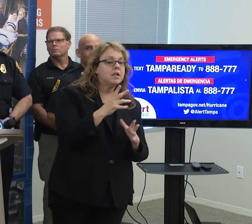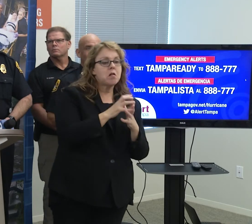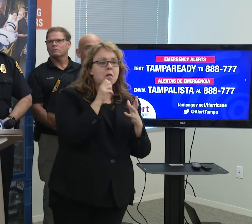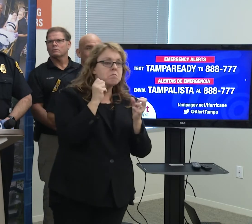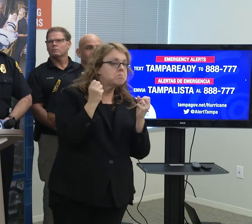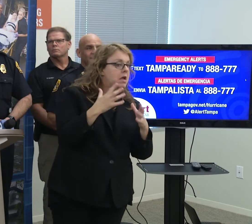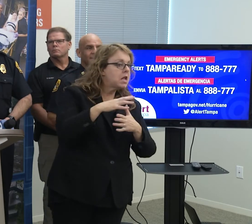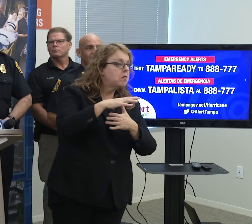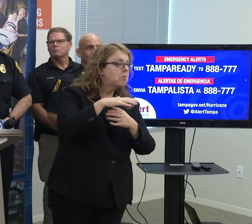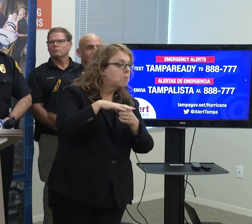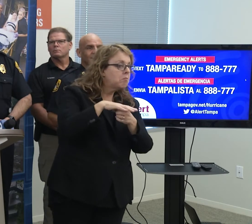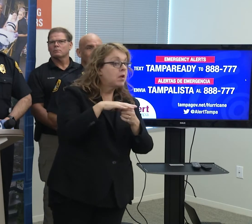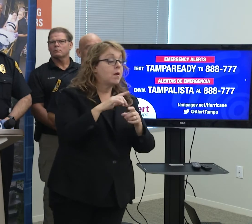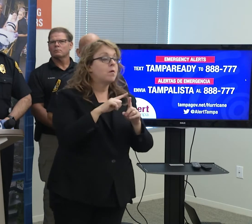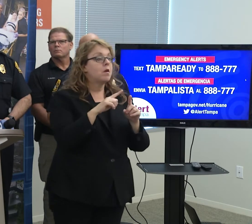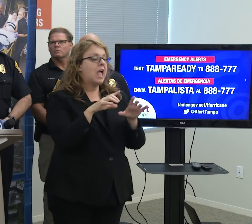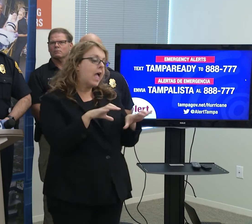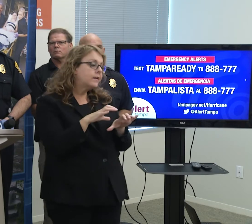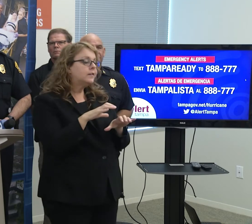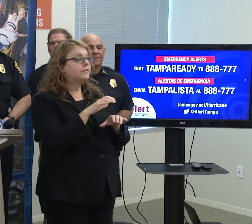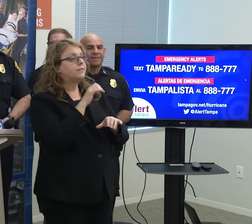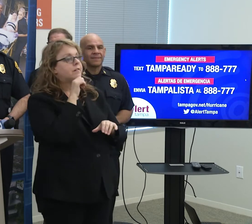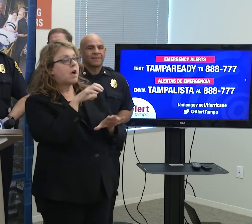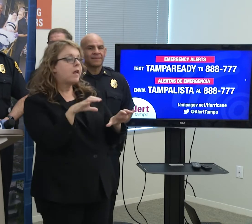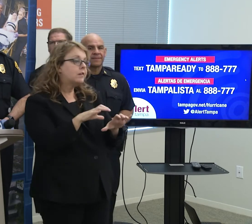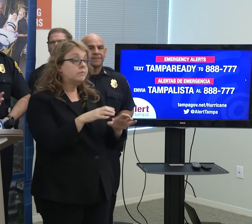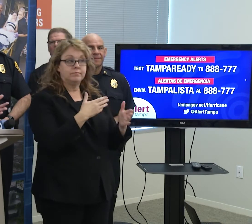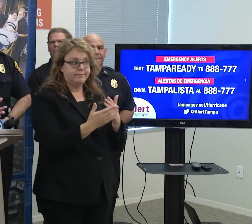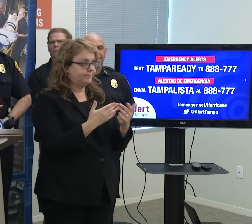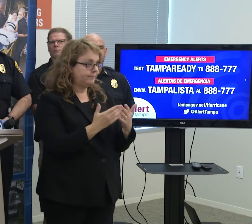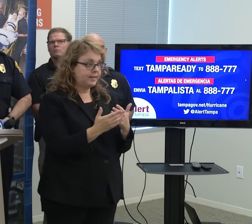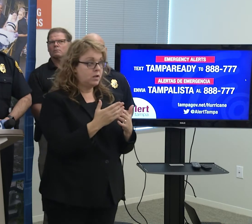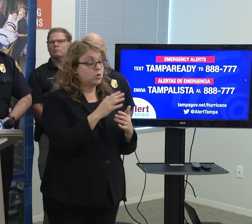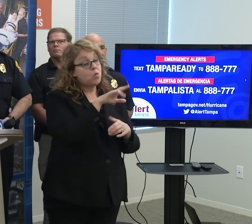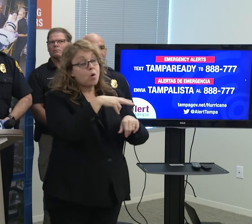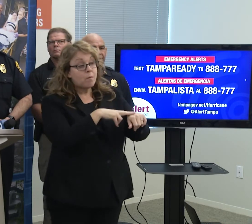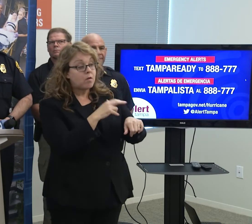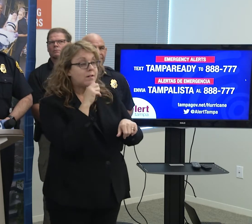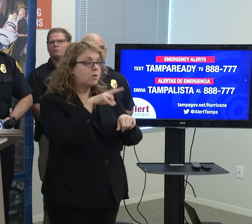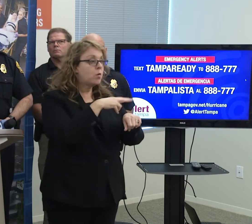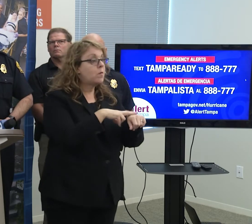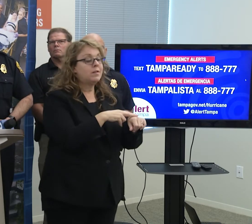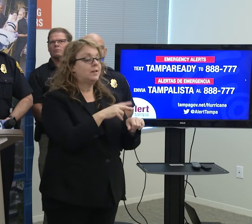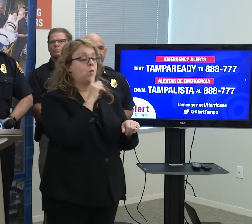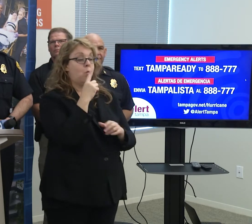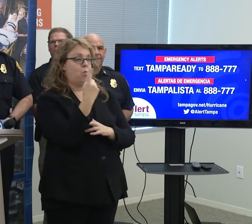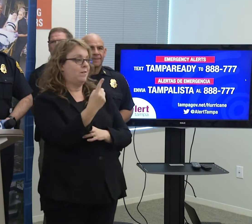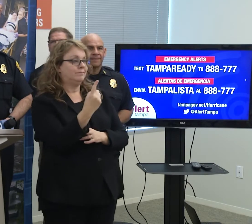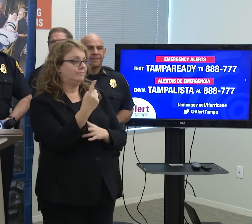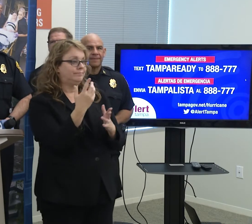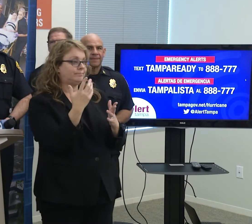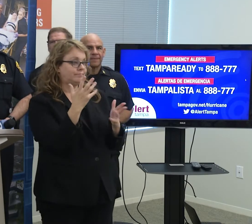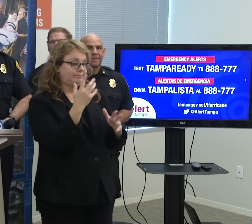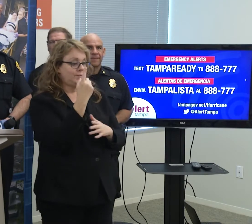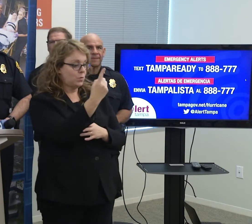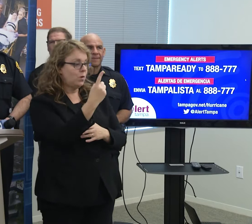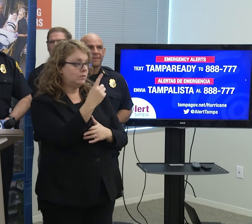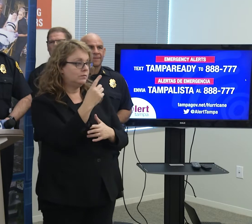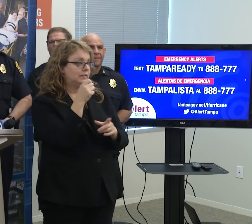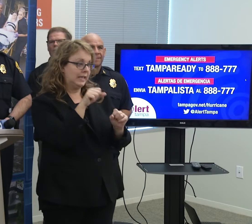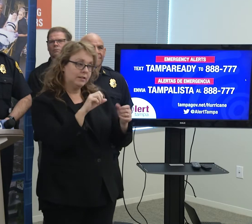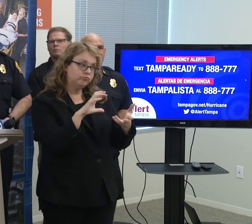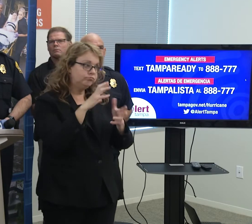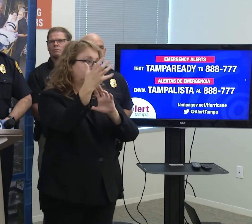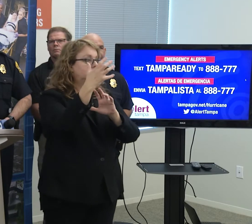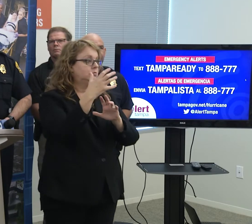about it's going to be an active year or a below normal year or a near normal year. It only takes that one storm to deliver an impact